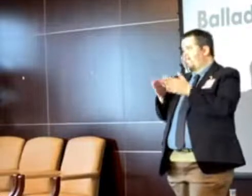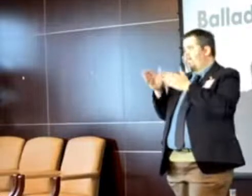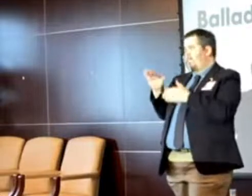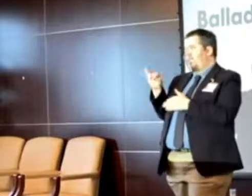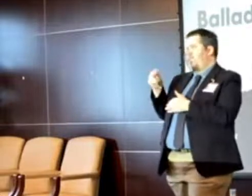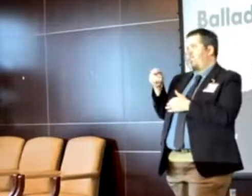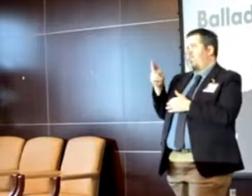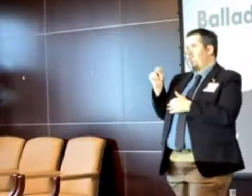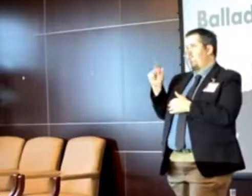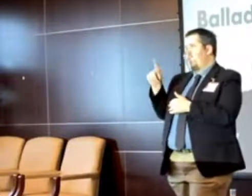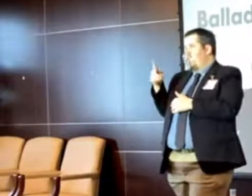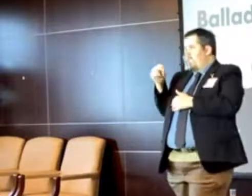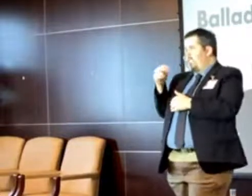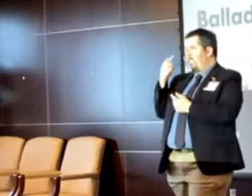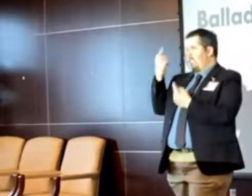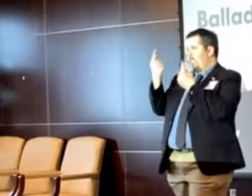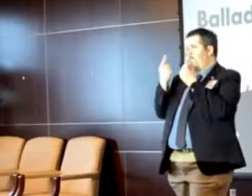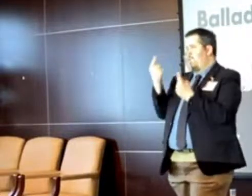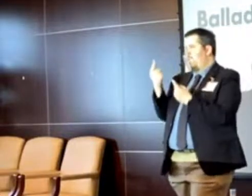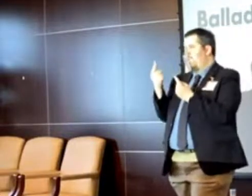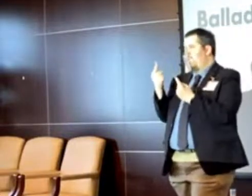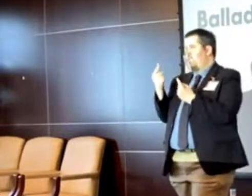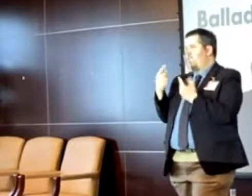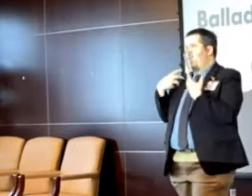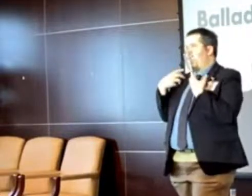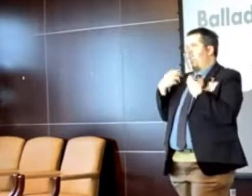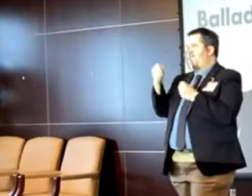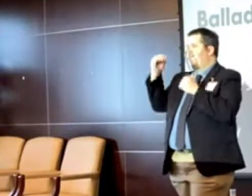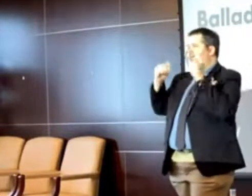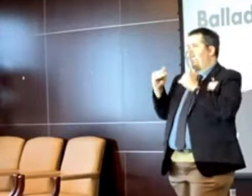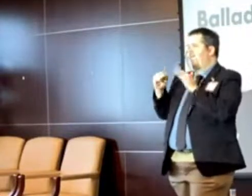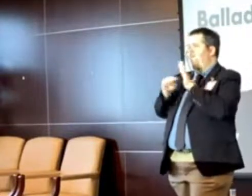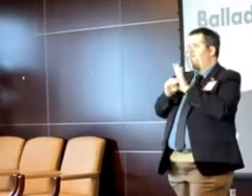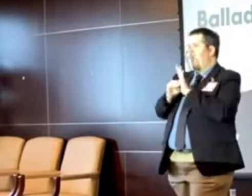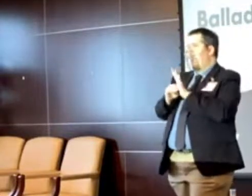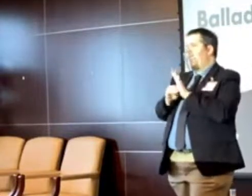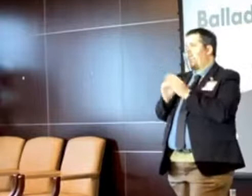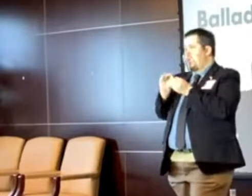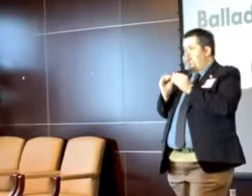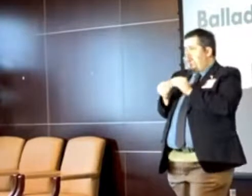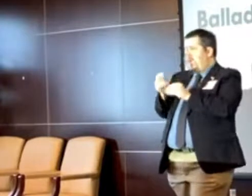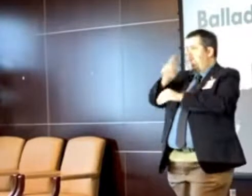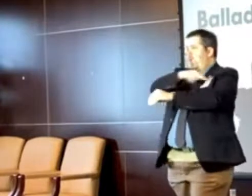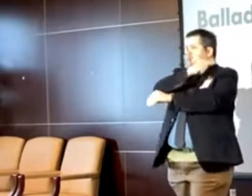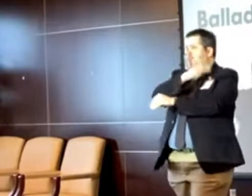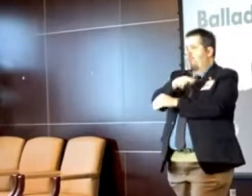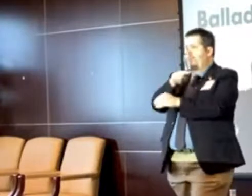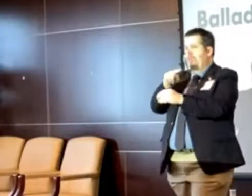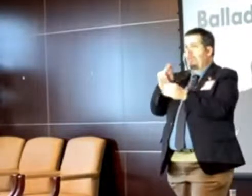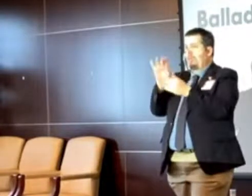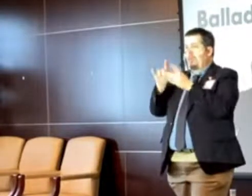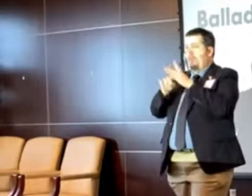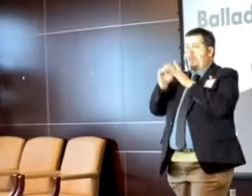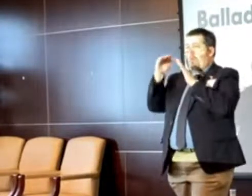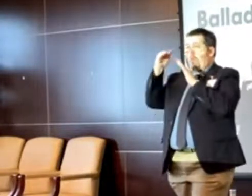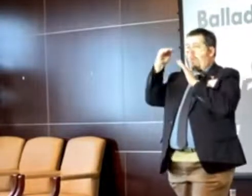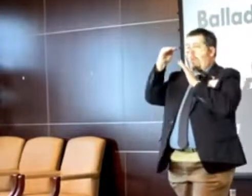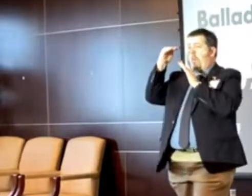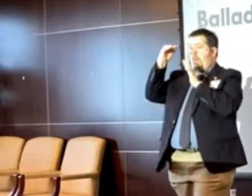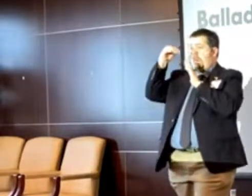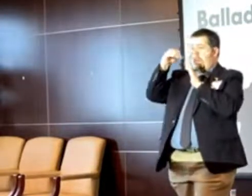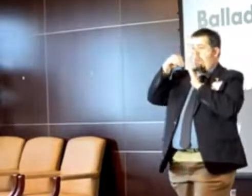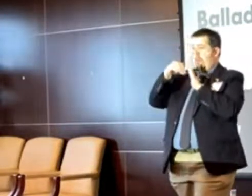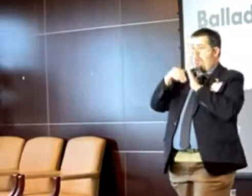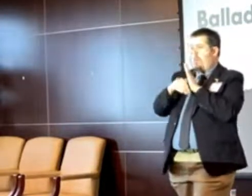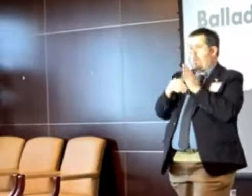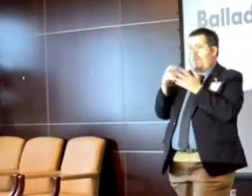Yeah, I'm wondering what the confidence level is in the modeling that the number of hospitalizations will begin to plateau and start to